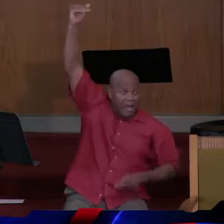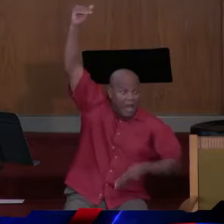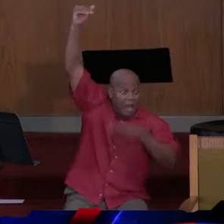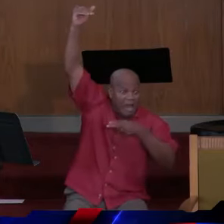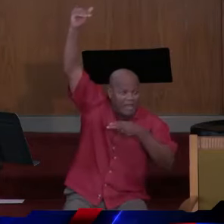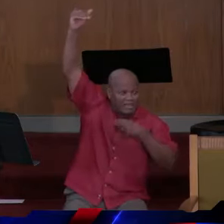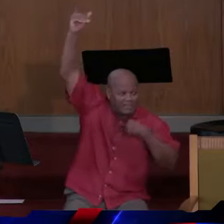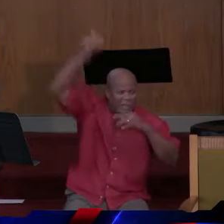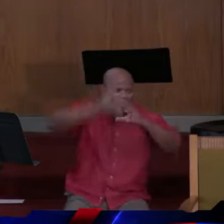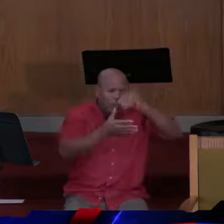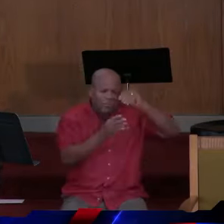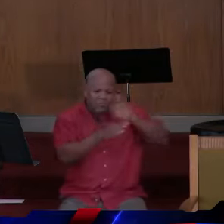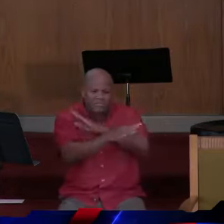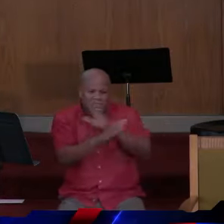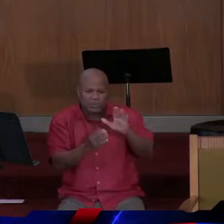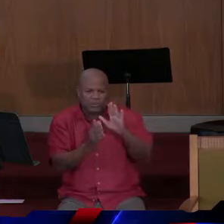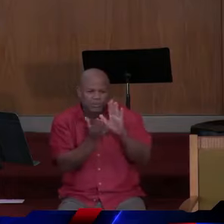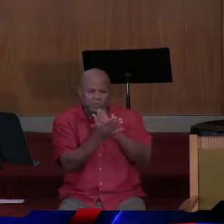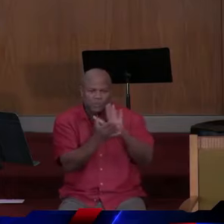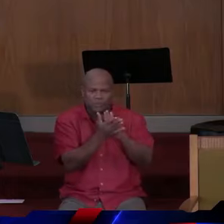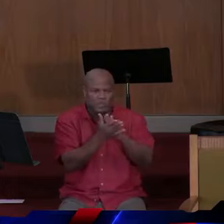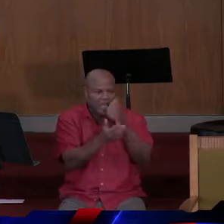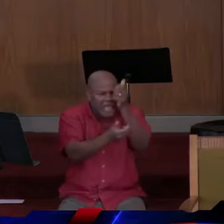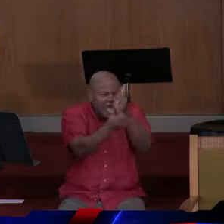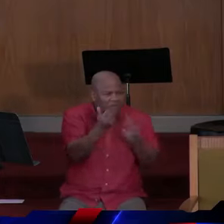I learned in business school that everybody has a...